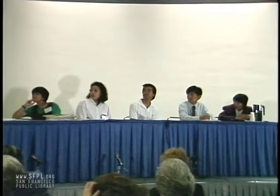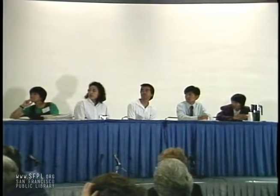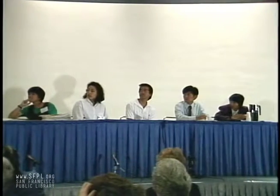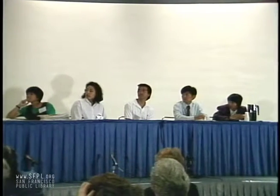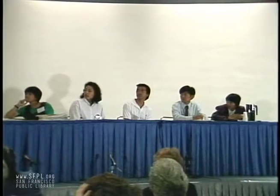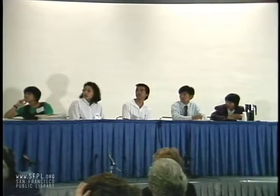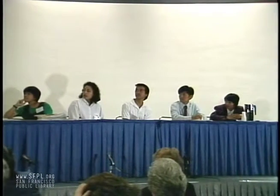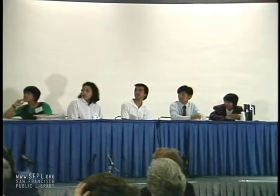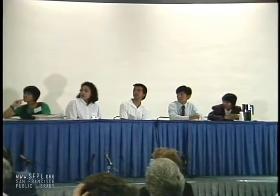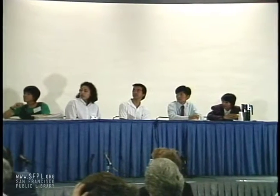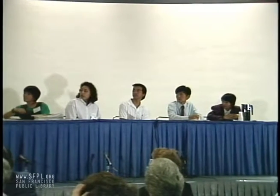Oakland.